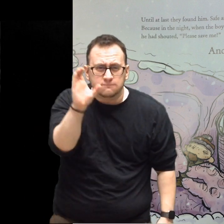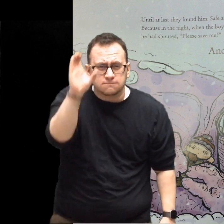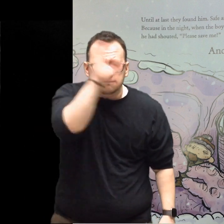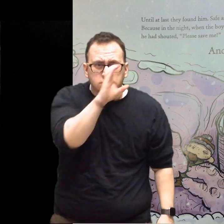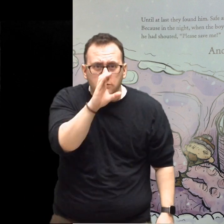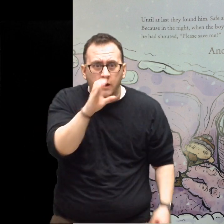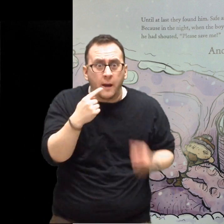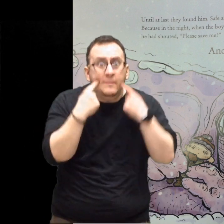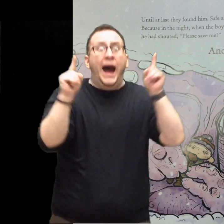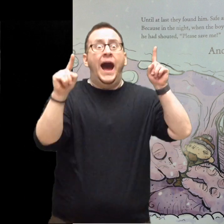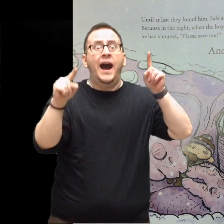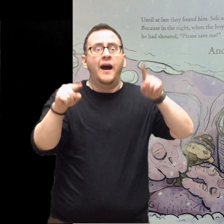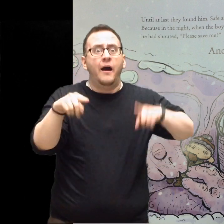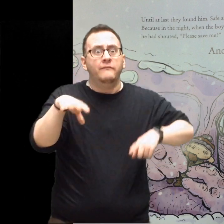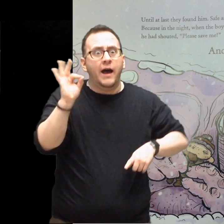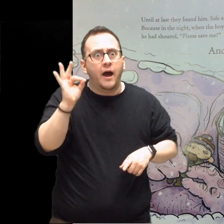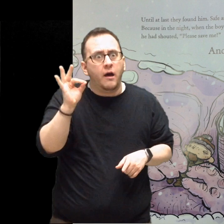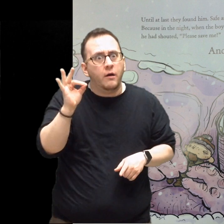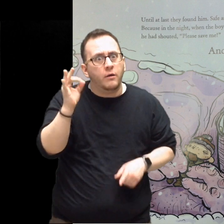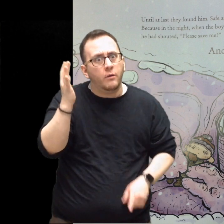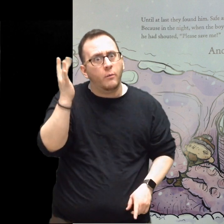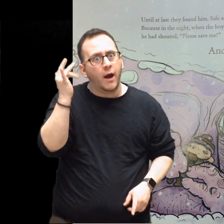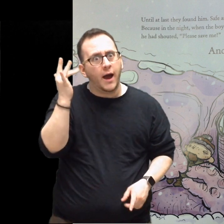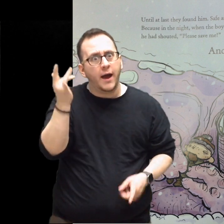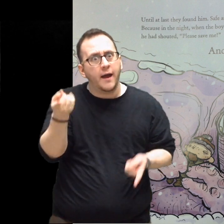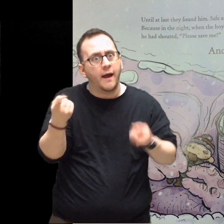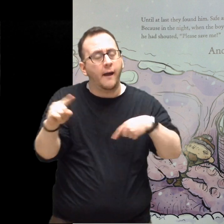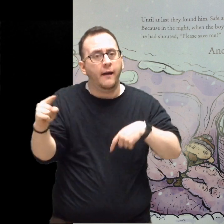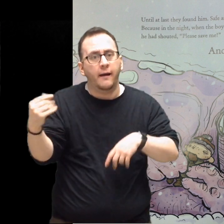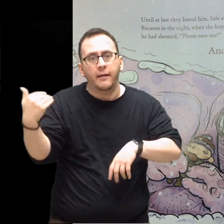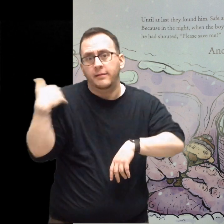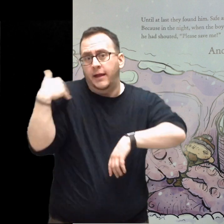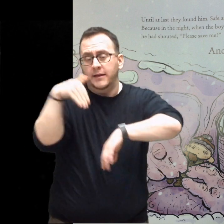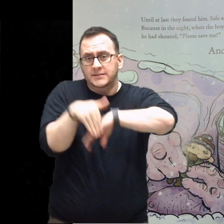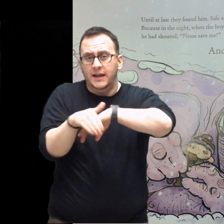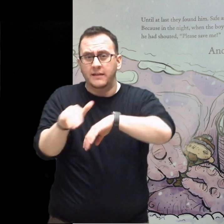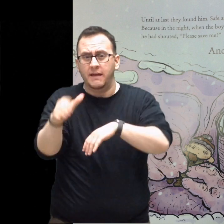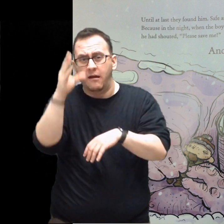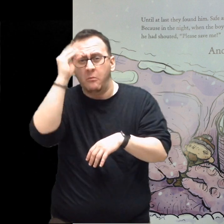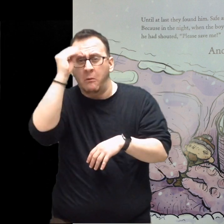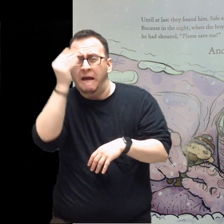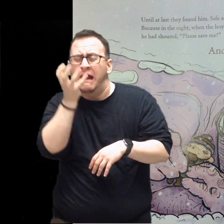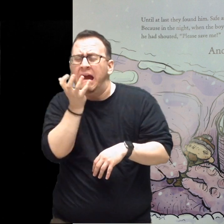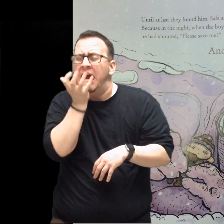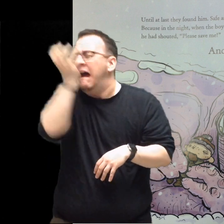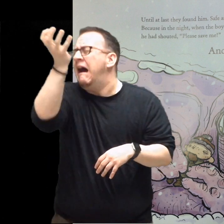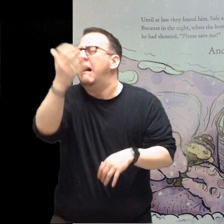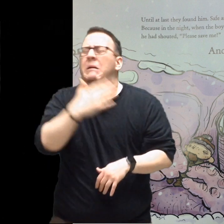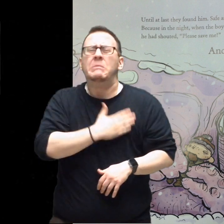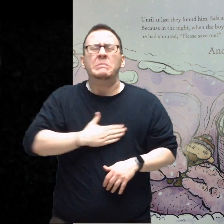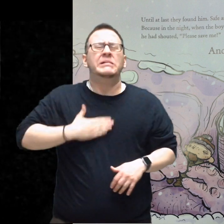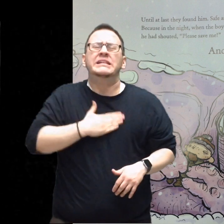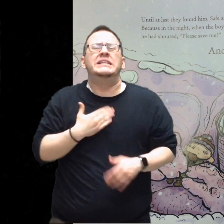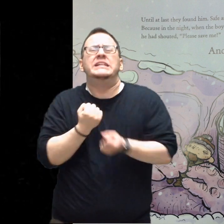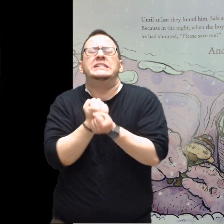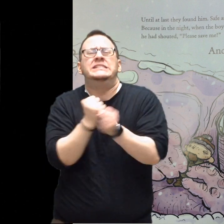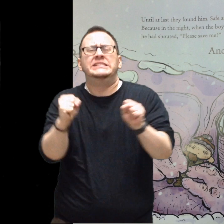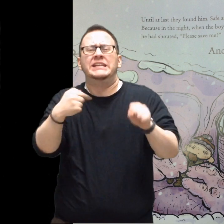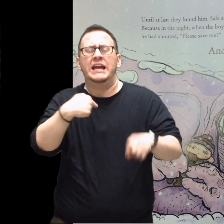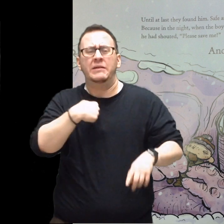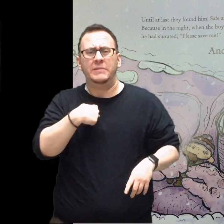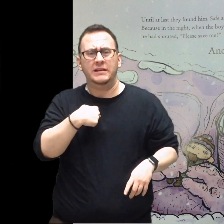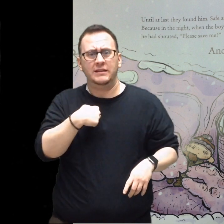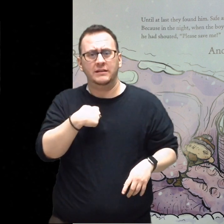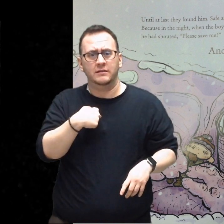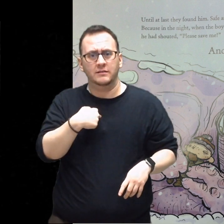at last they found him, safe and warm. Because in the night, when the boy was lost, he had